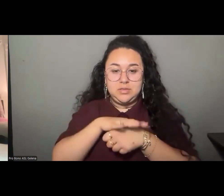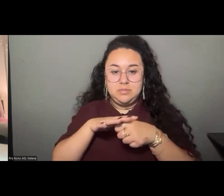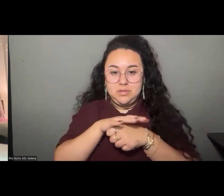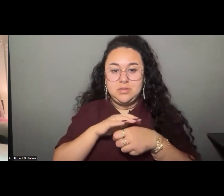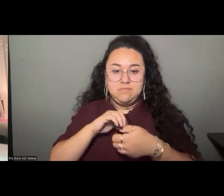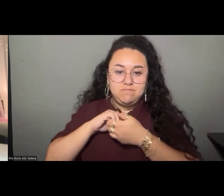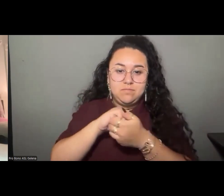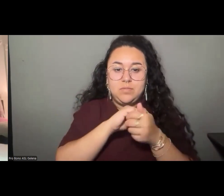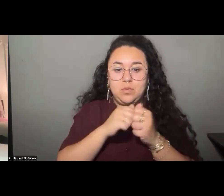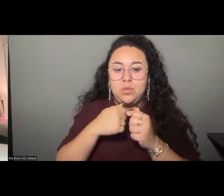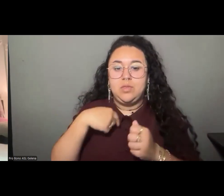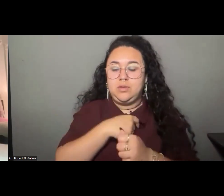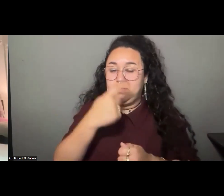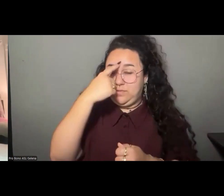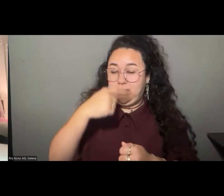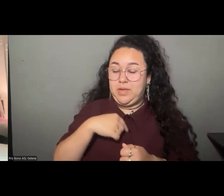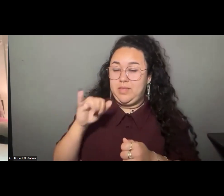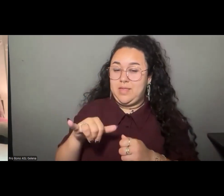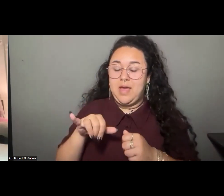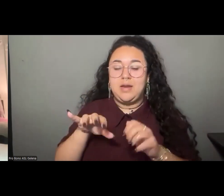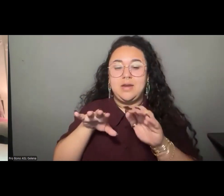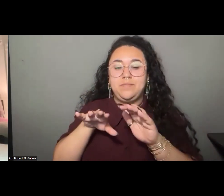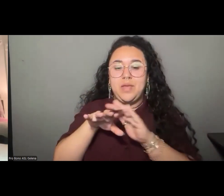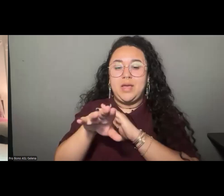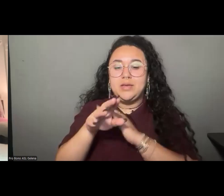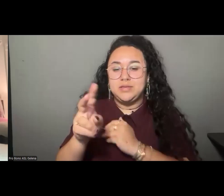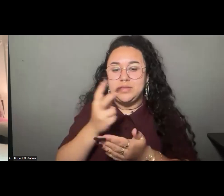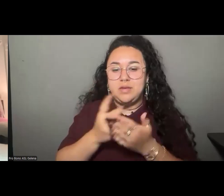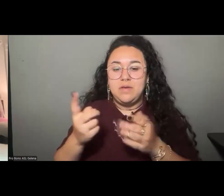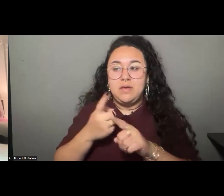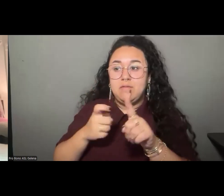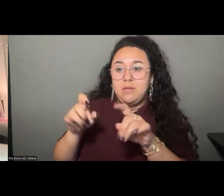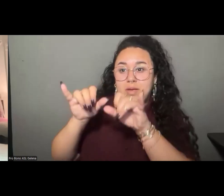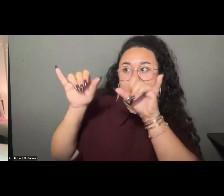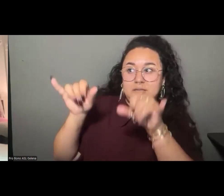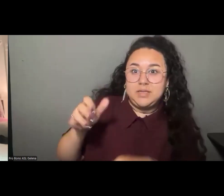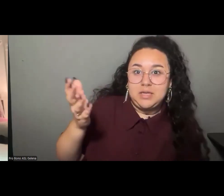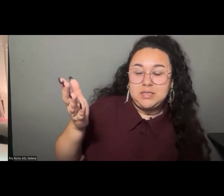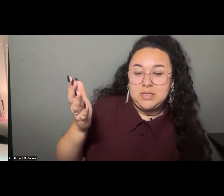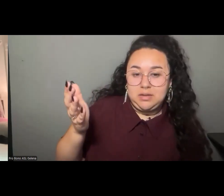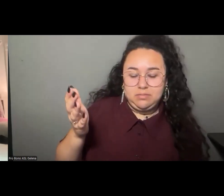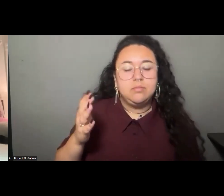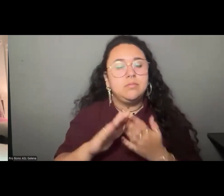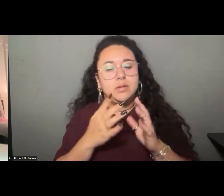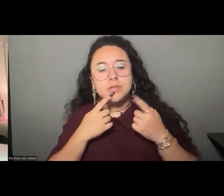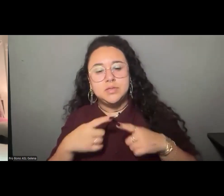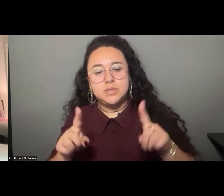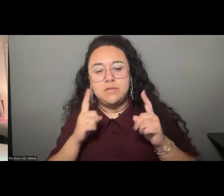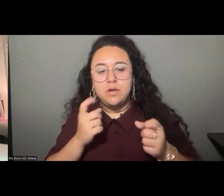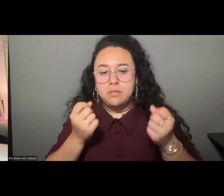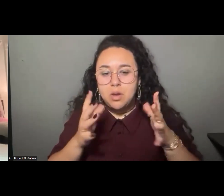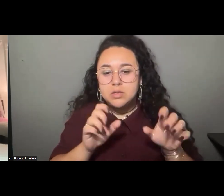to me, that's turning an access failure from an institution into a success for us as a multi-abled, disabled performance